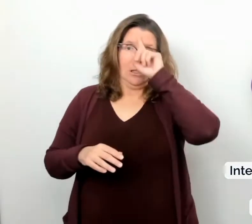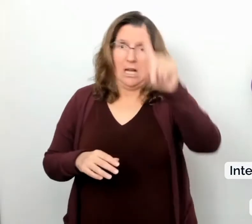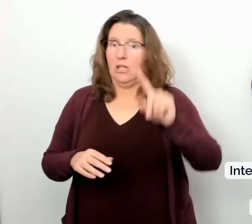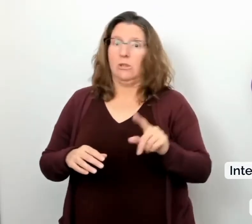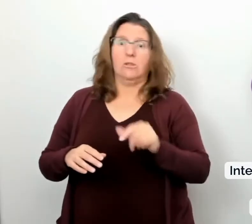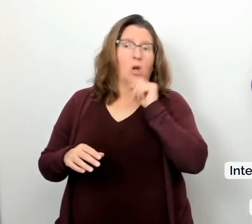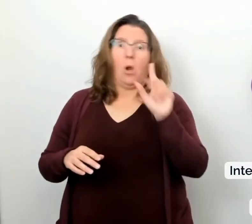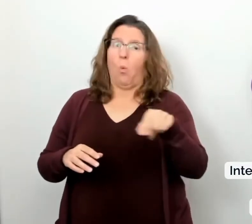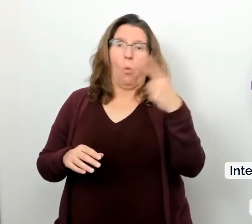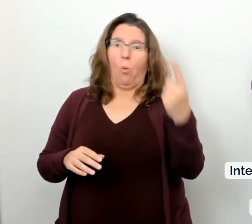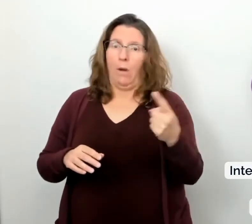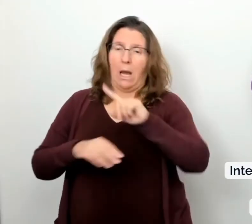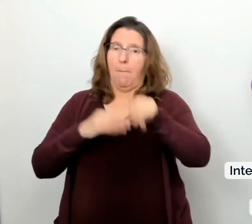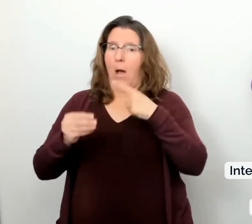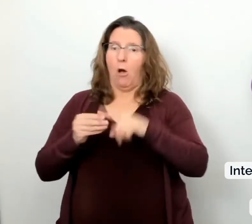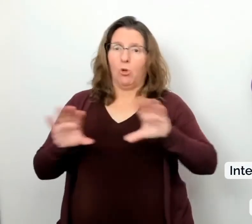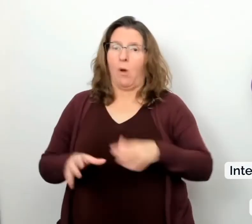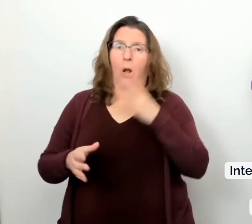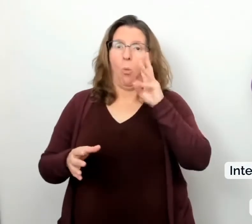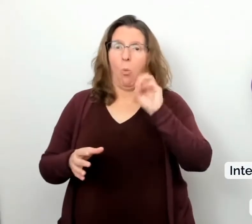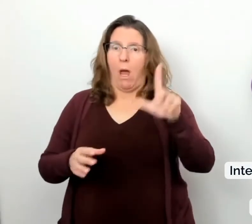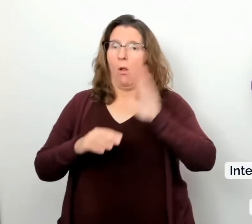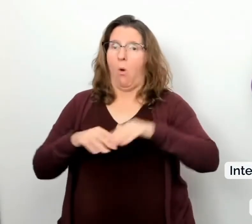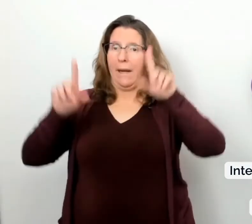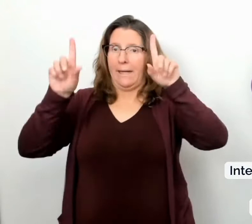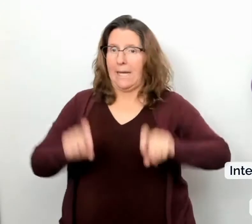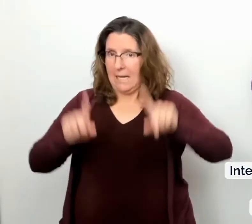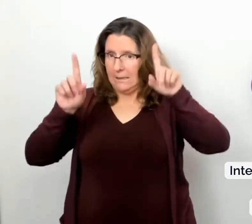And it is certainly much more than doing well on any test.